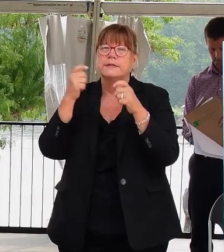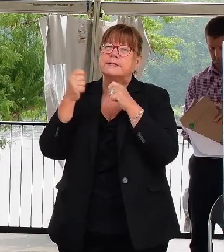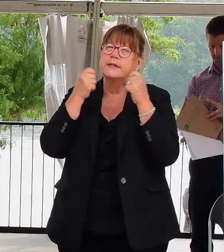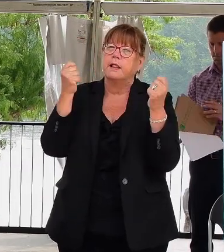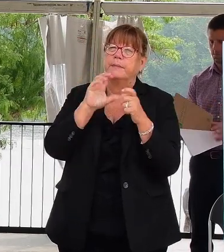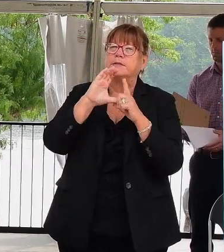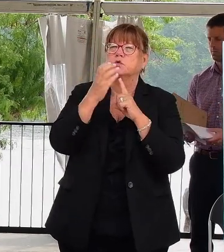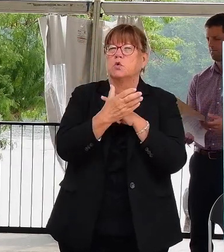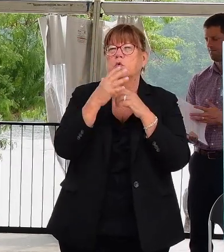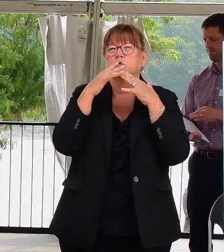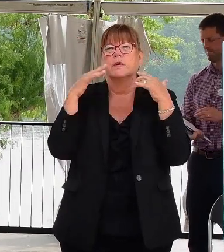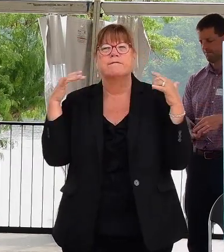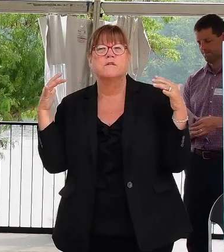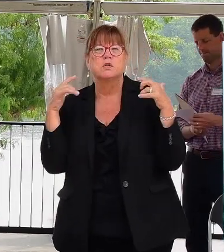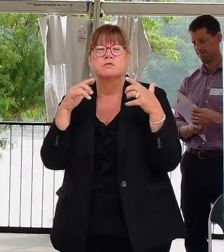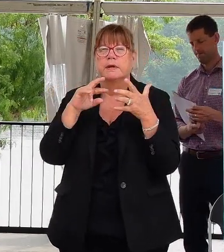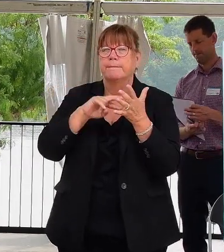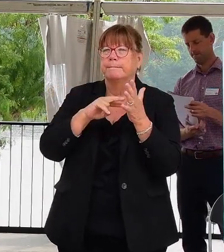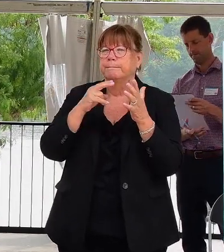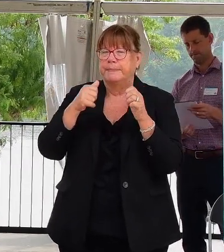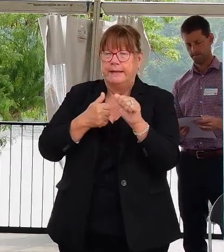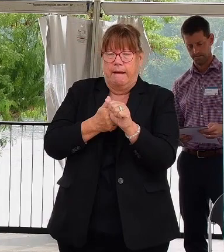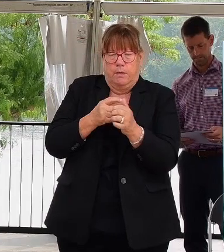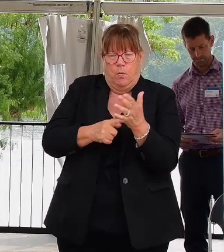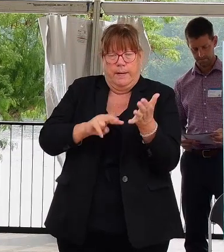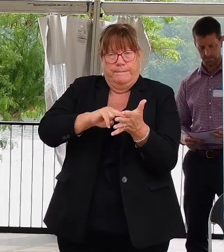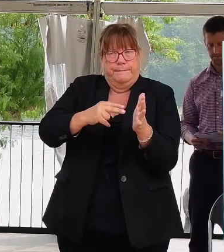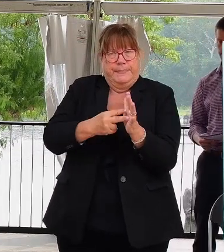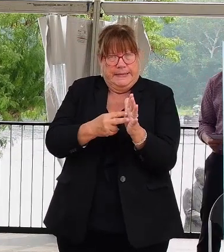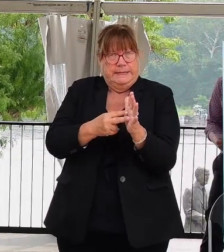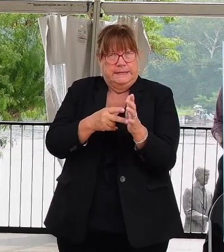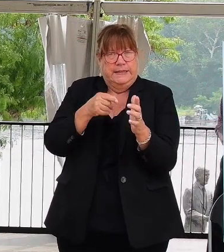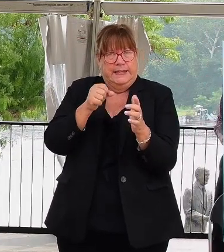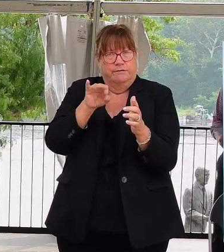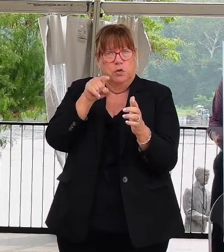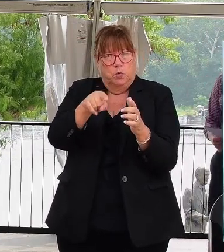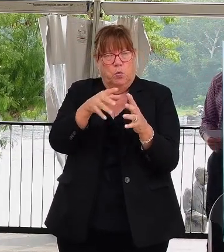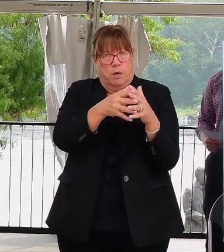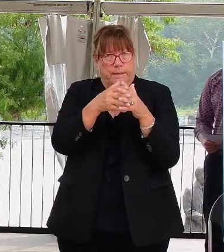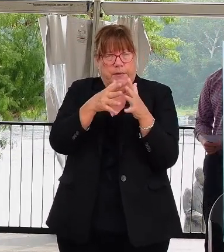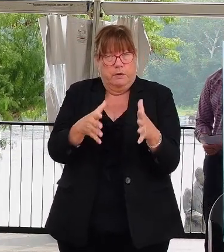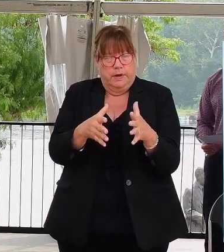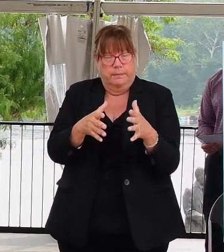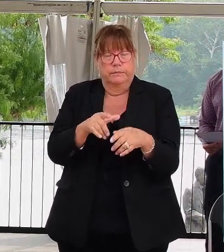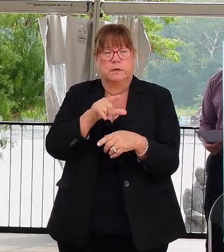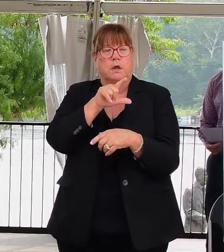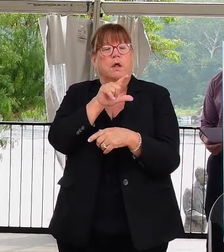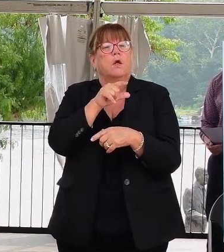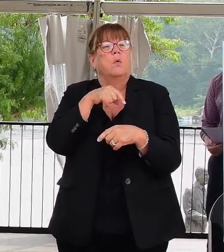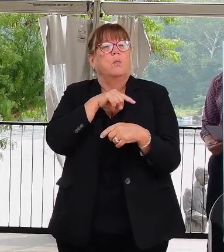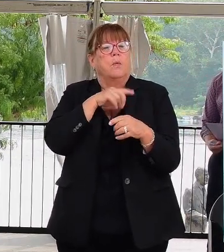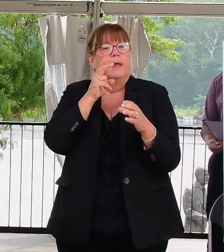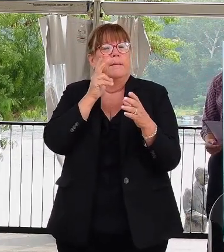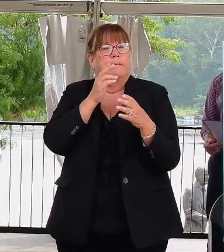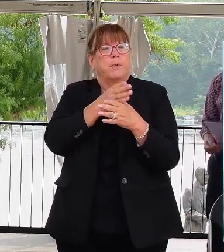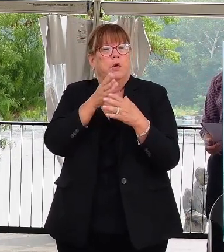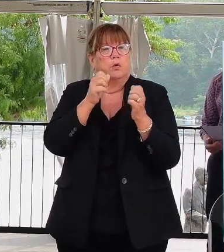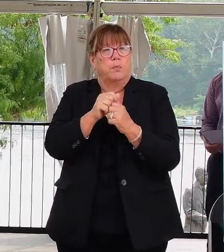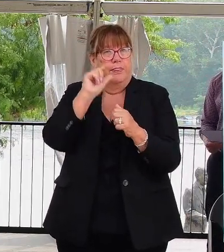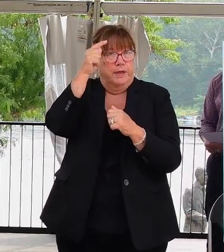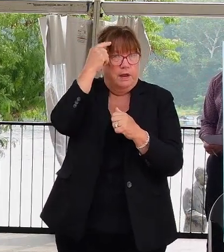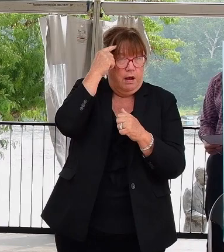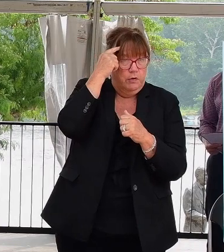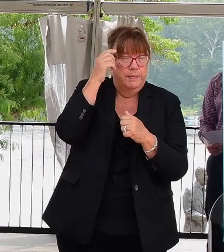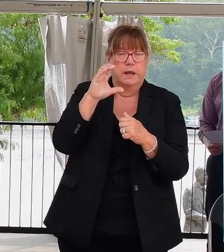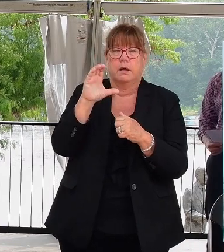it means to be an American. Luminous has partnered with the Howard County government, the Columbia Association, and Meriwether